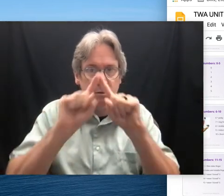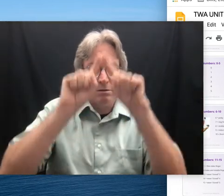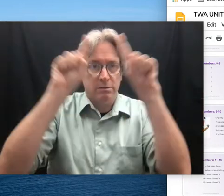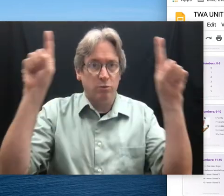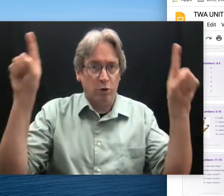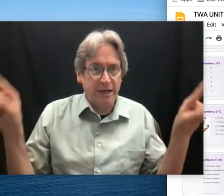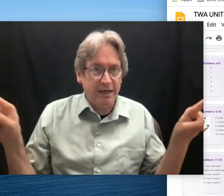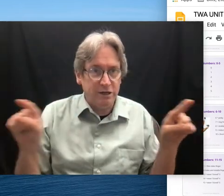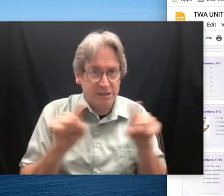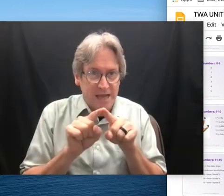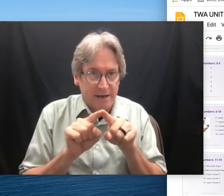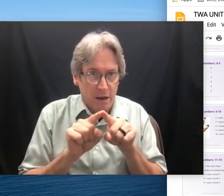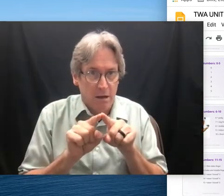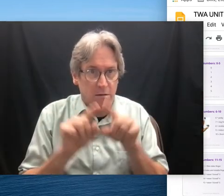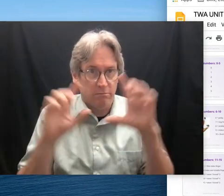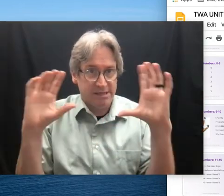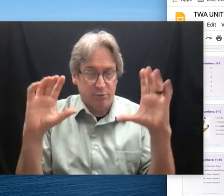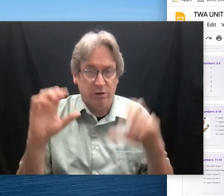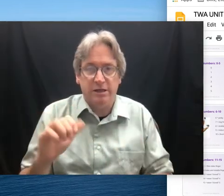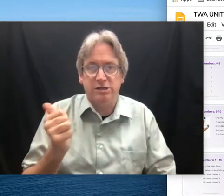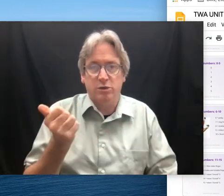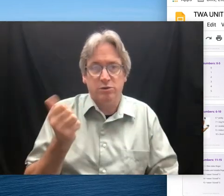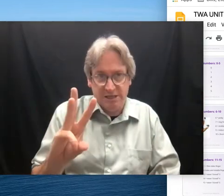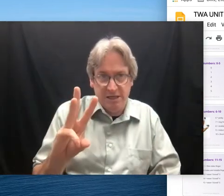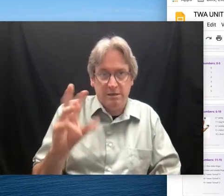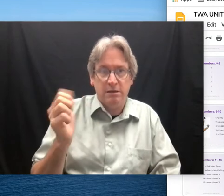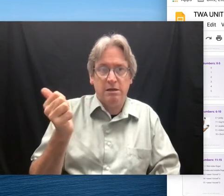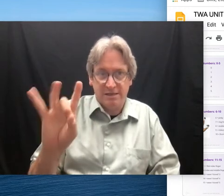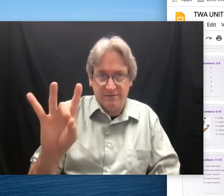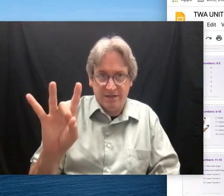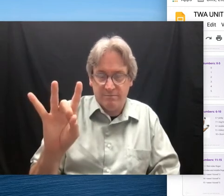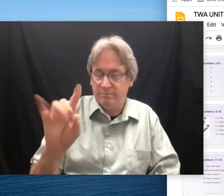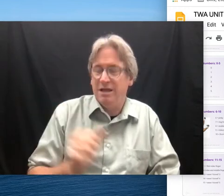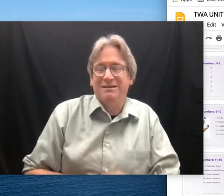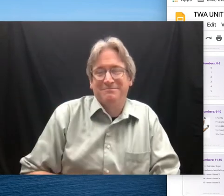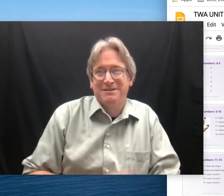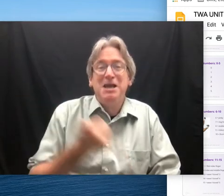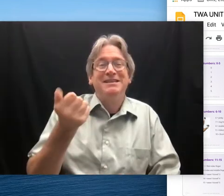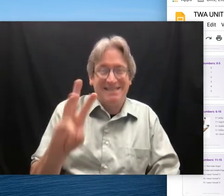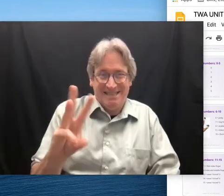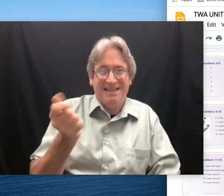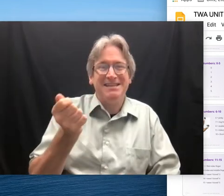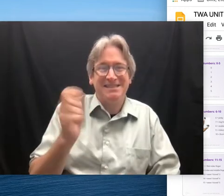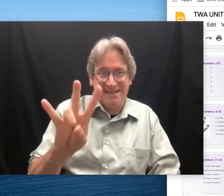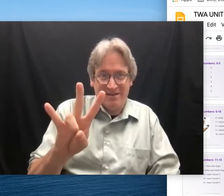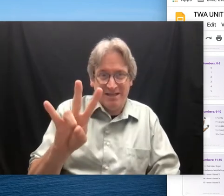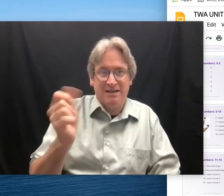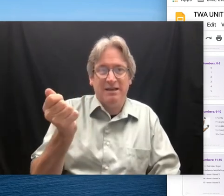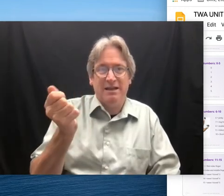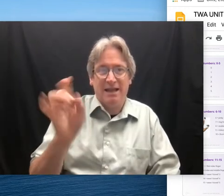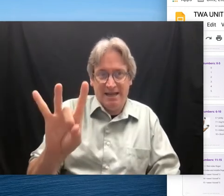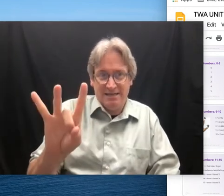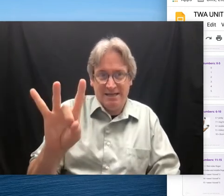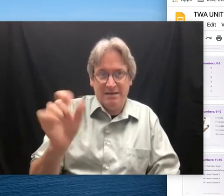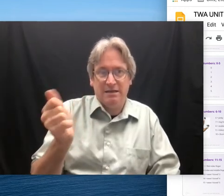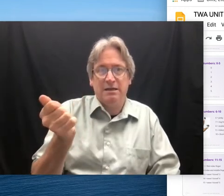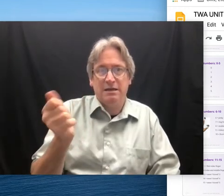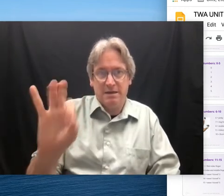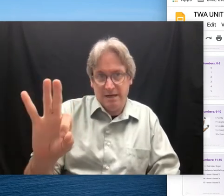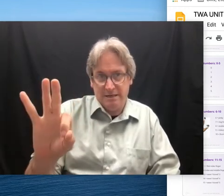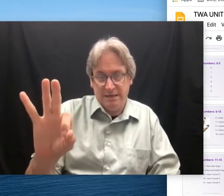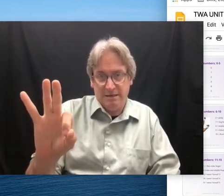confusing. Work each set separately. So 16, 7, 16, 17,